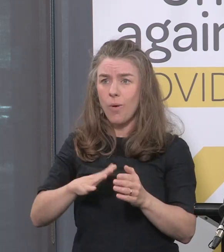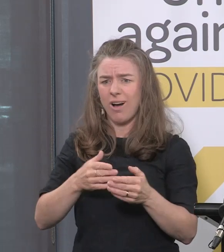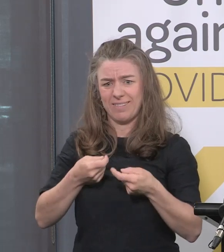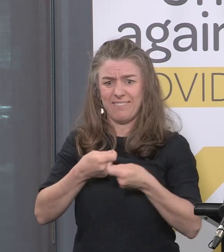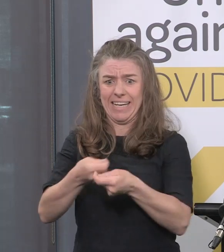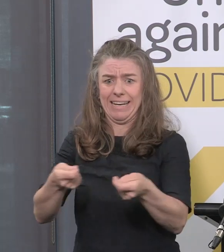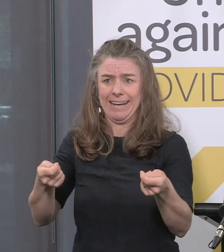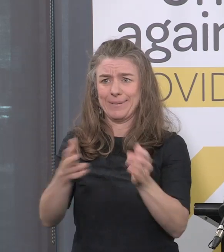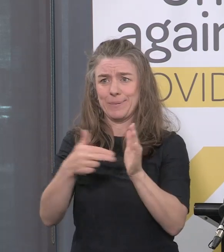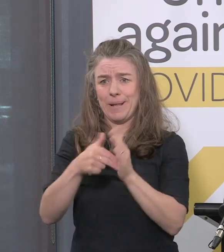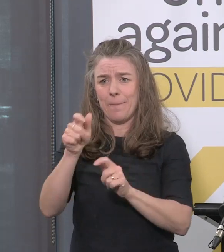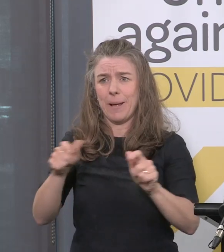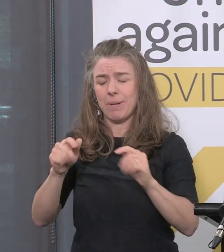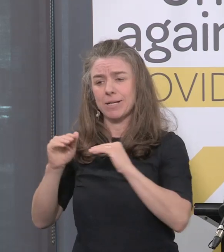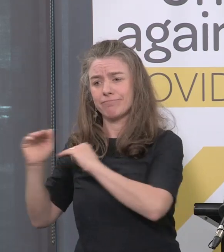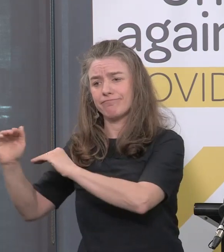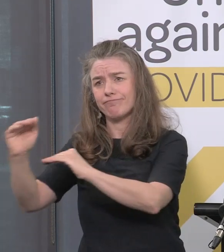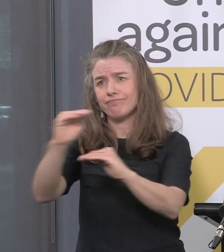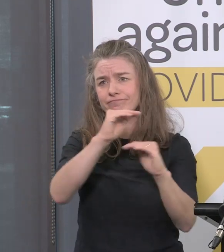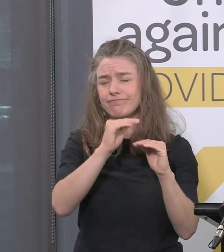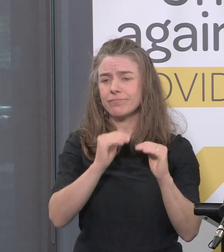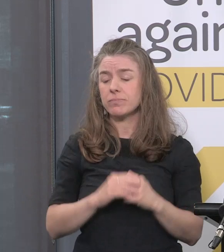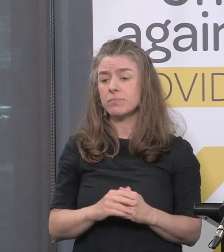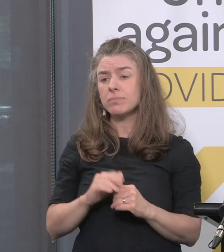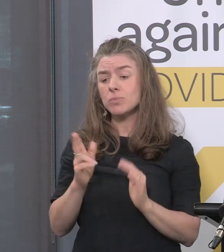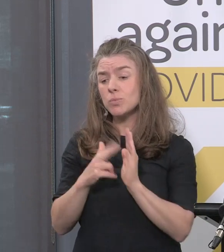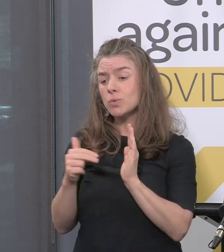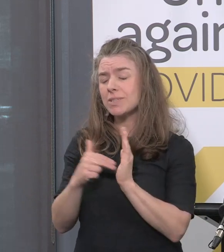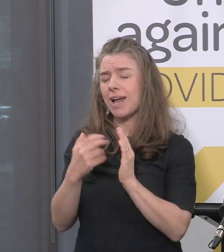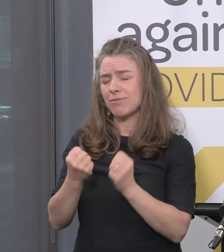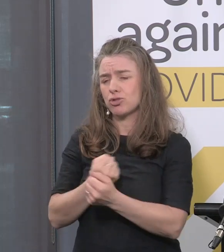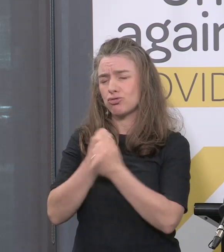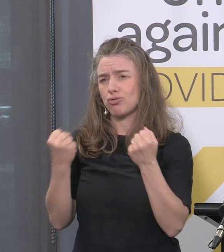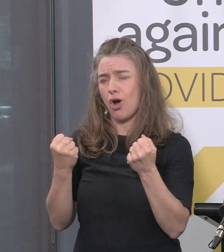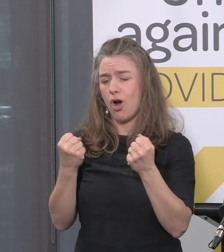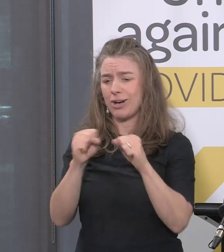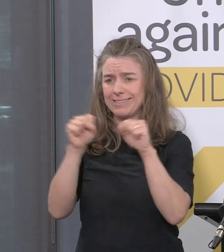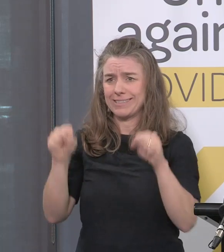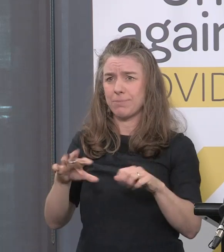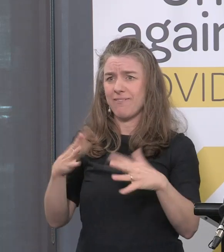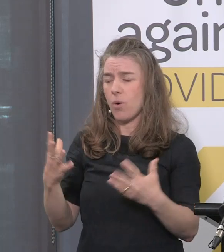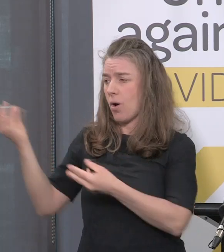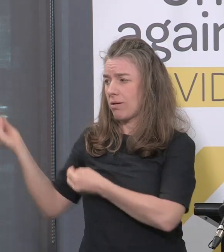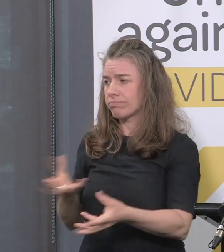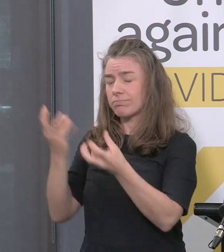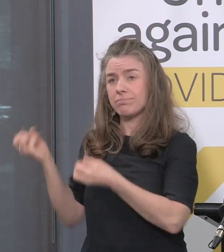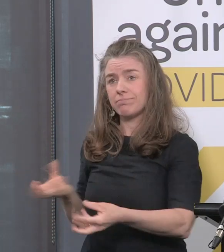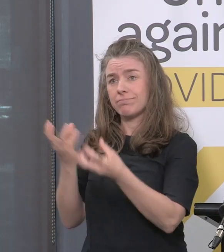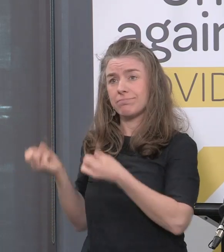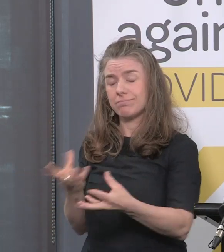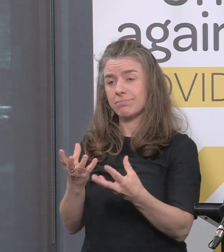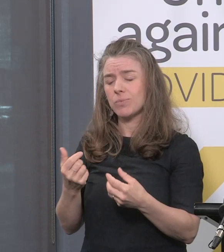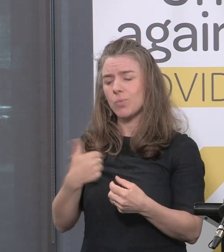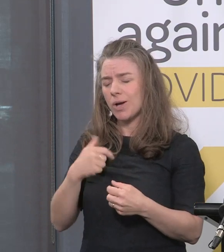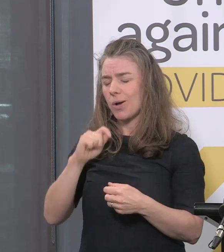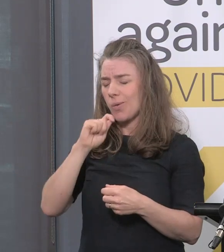Zealand. Rest assured, New Zealand, our supply chain is robust, and we will continue to meet our responsibilities